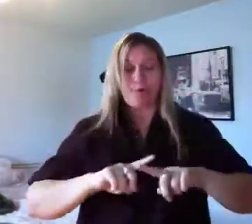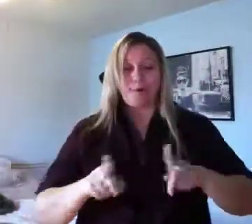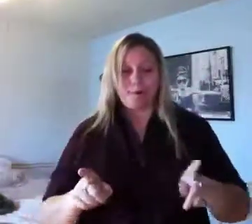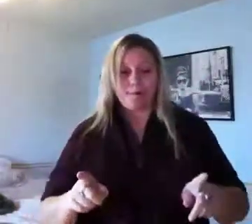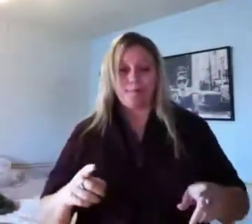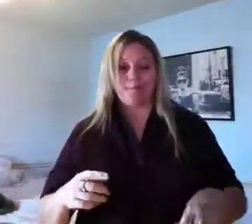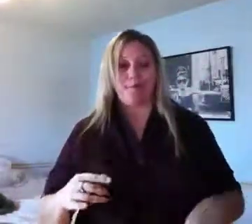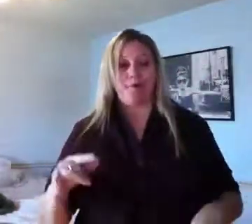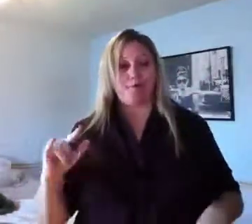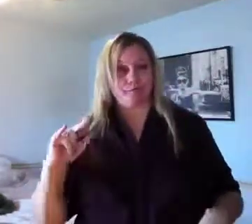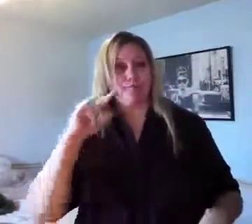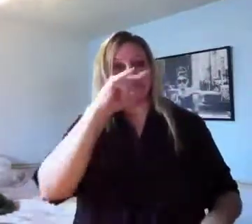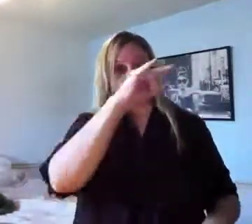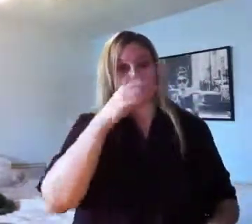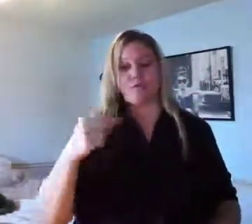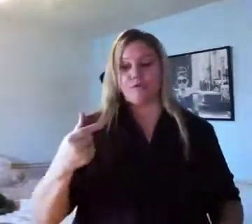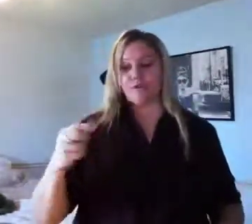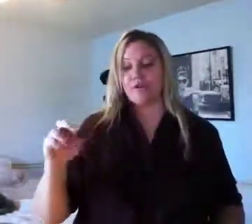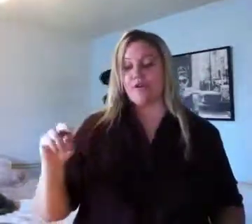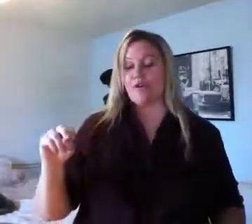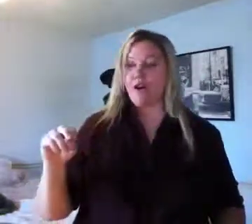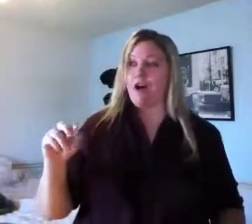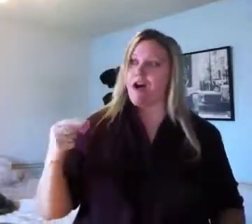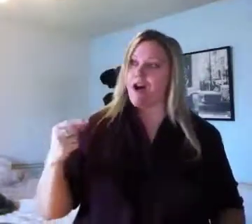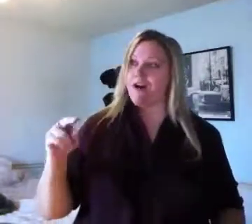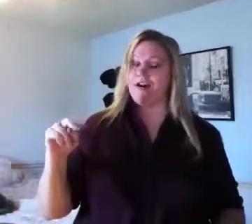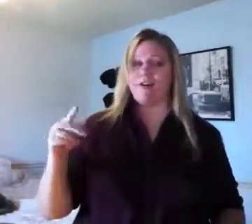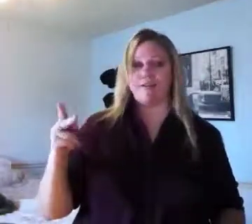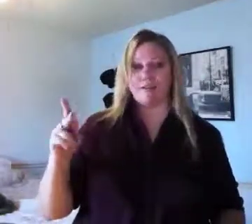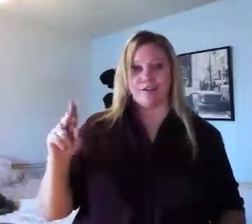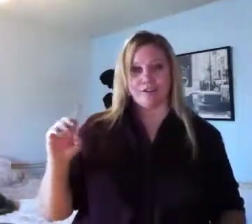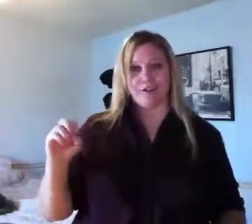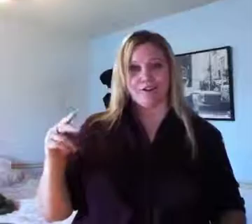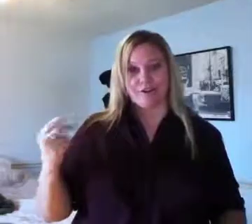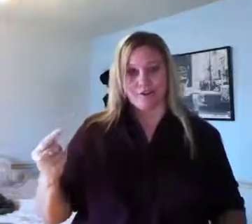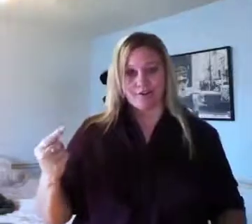the story of my trip. The only trip I took to Asia, and I'm supposed